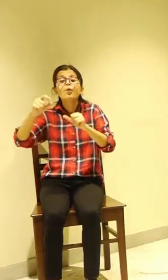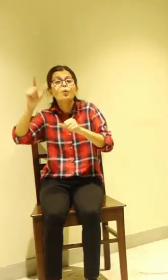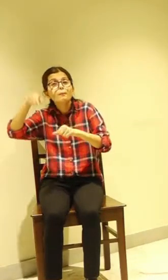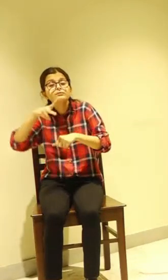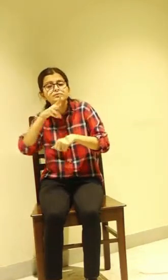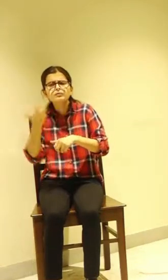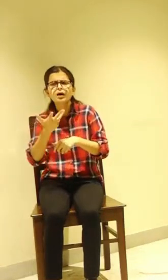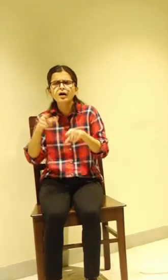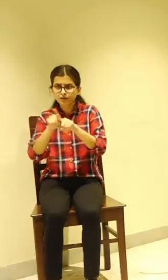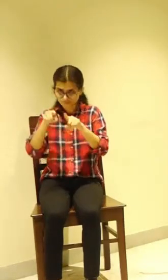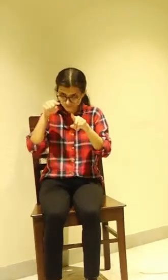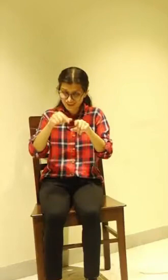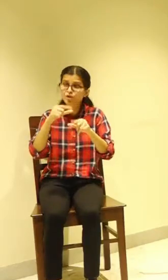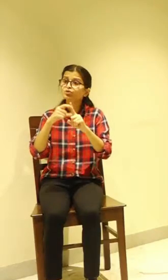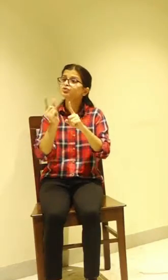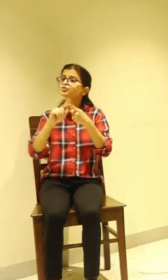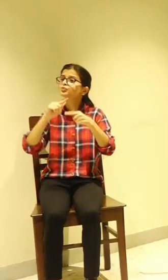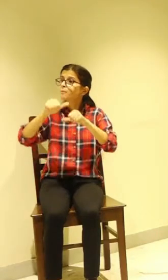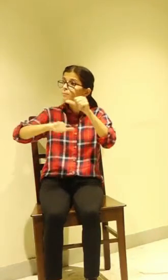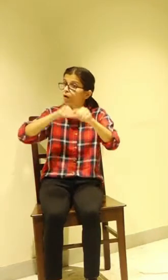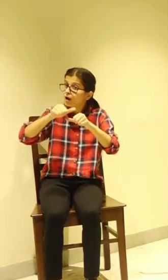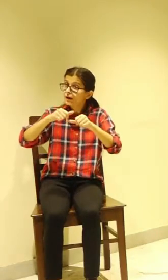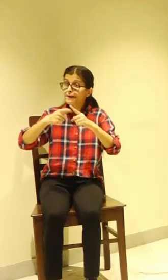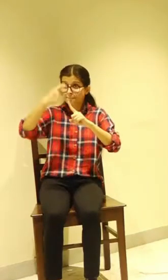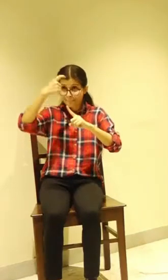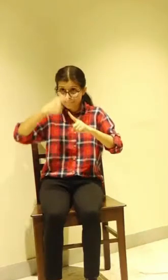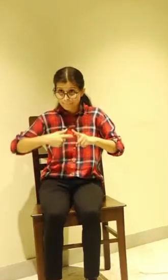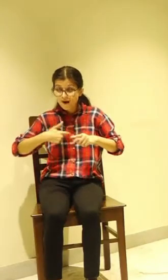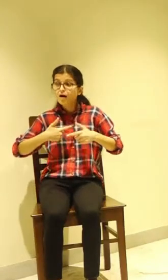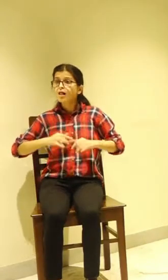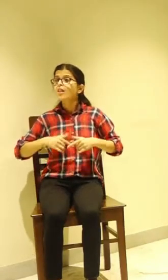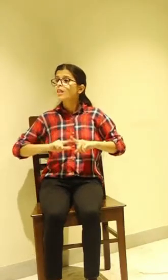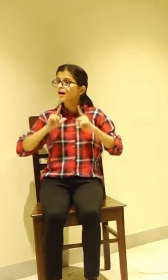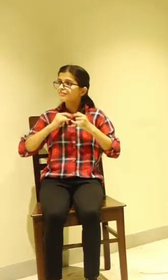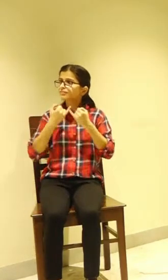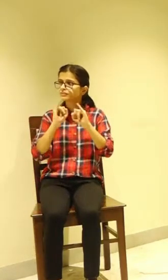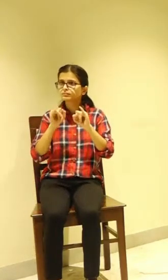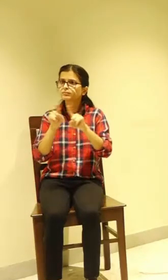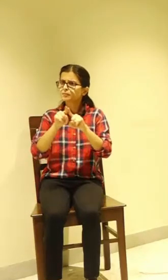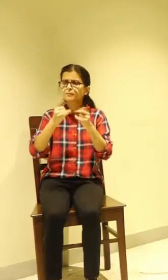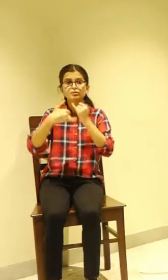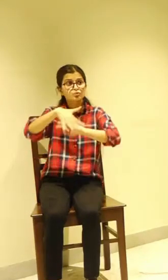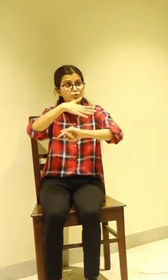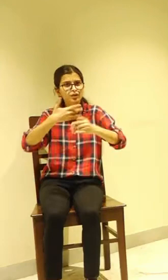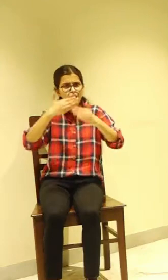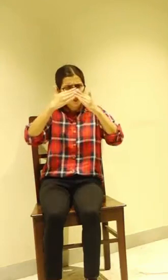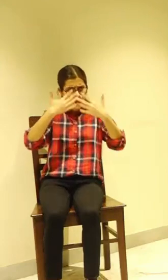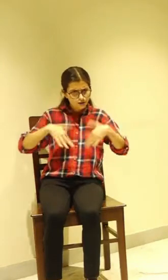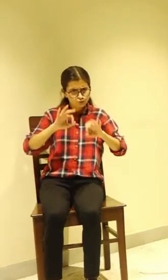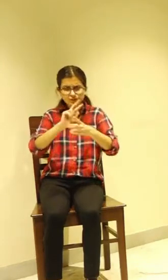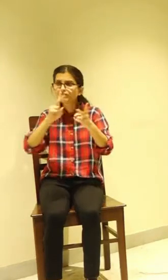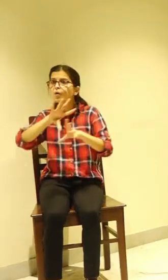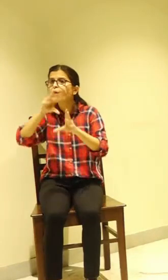said that use due process protection for life and liberty, but make sure that social welfare is not harmed by due process